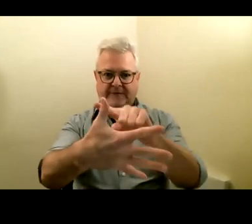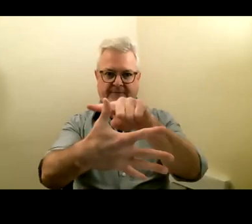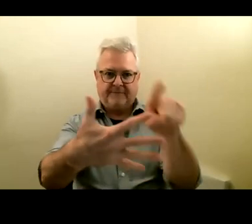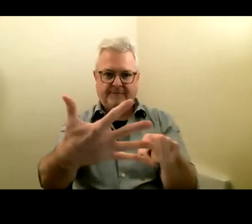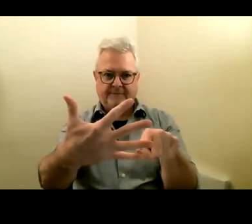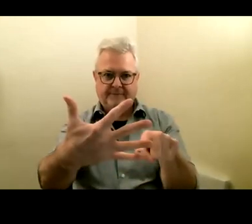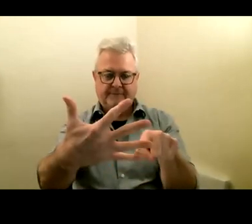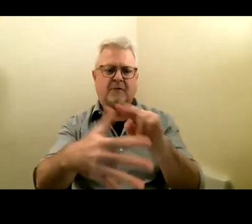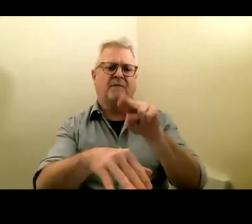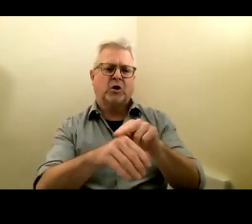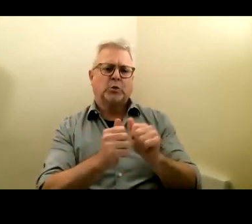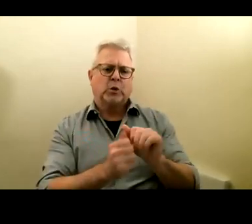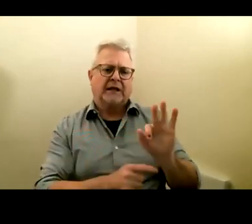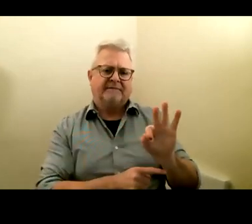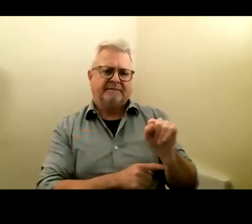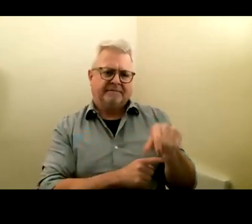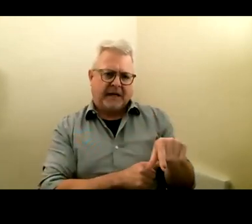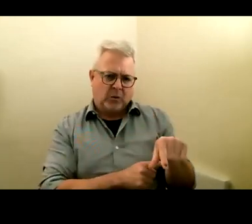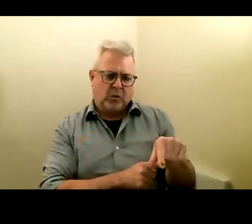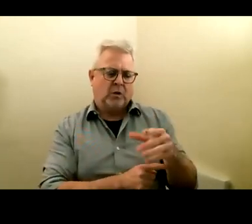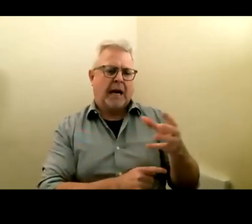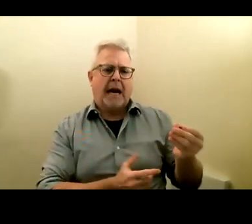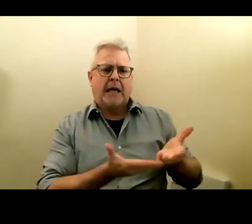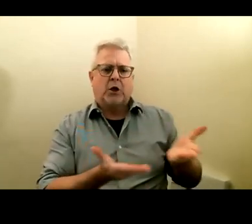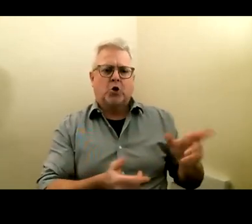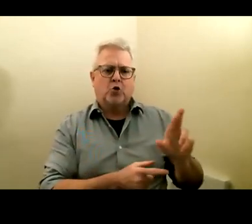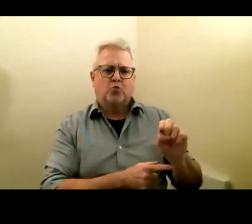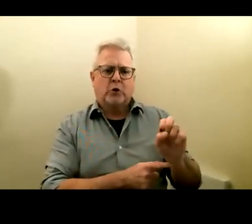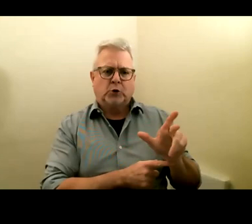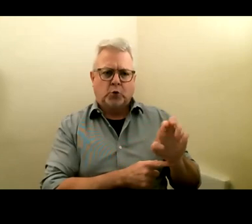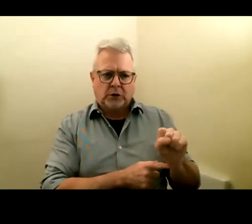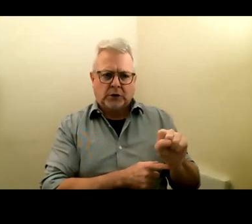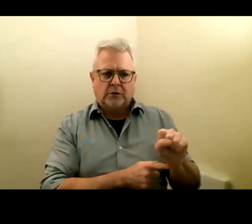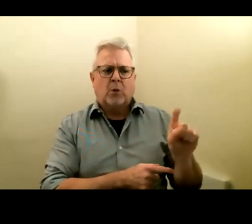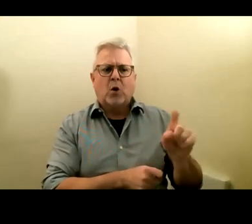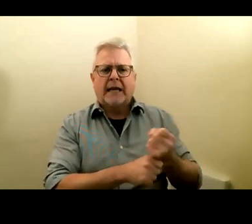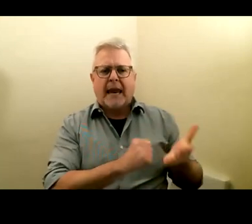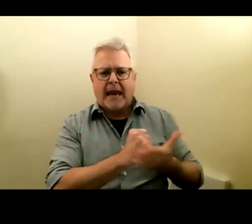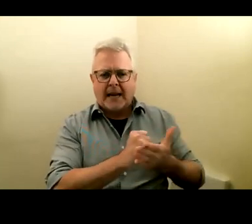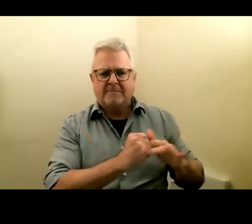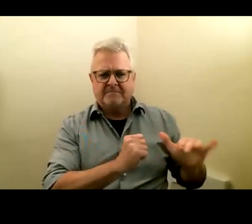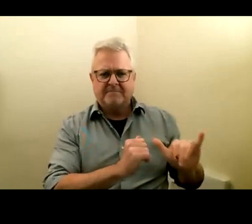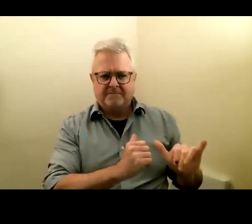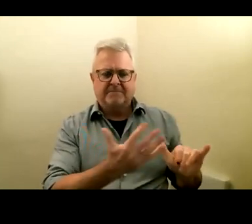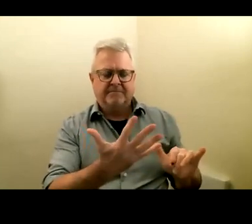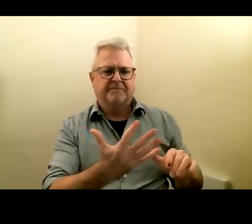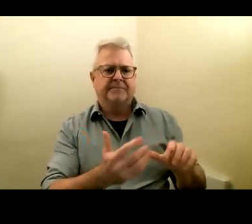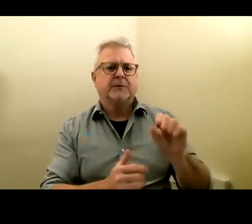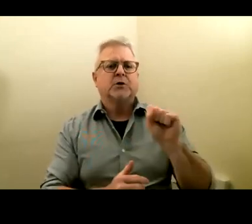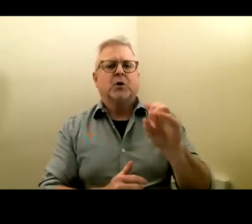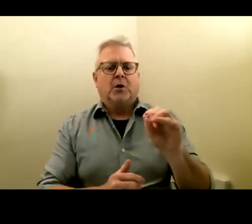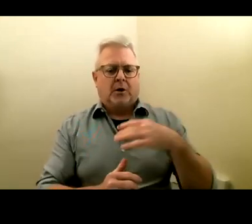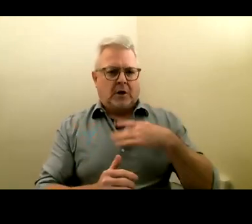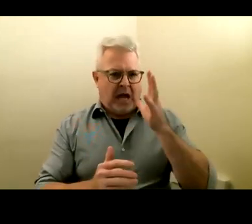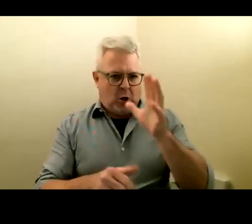So I'm going to update our website based on those 5. And also there were FAQs and other